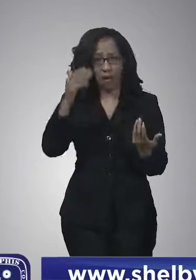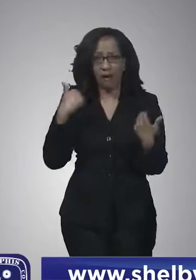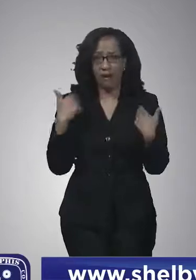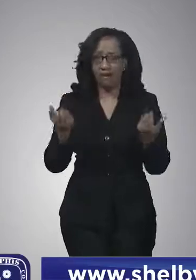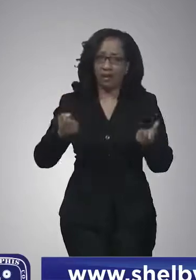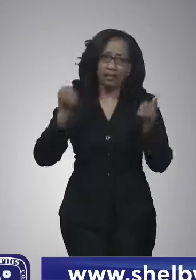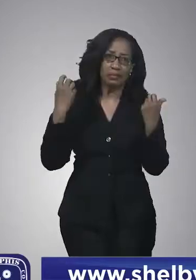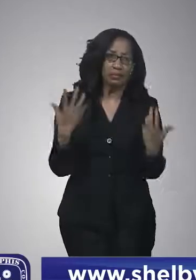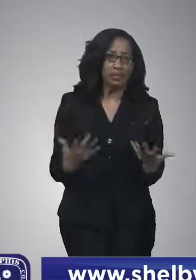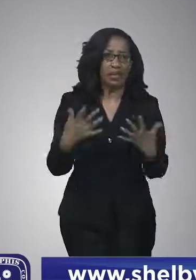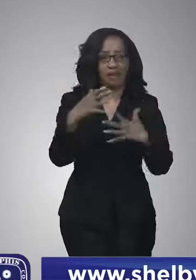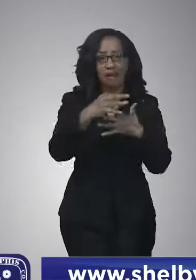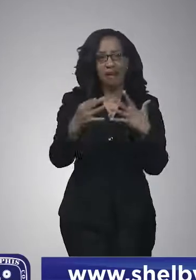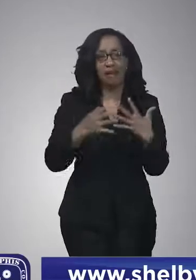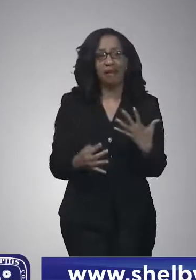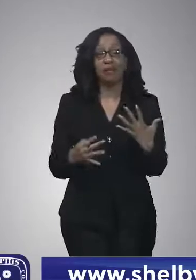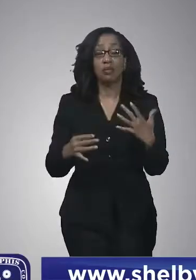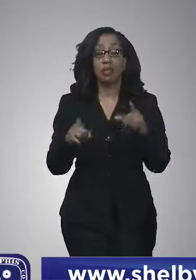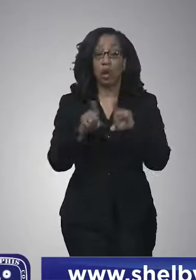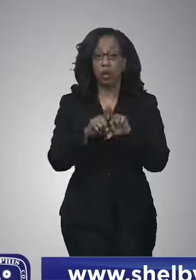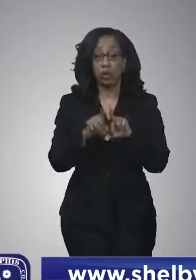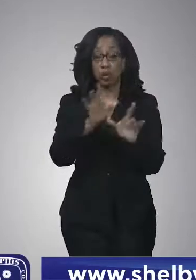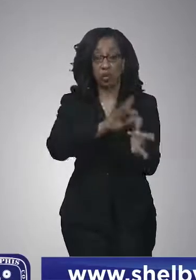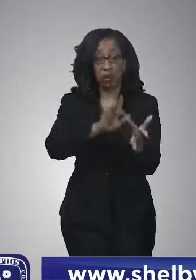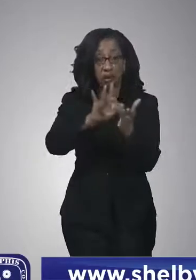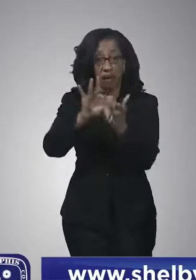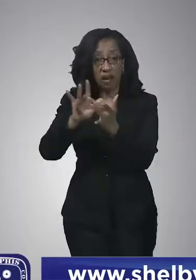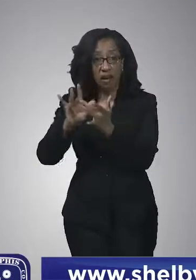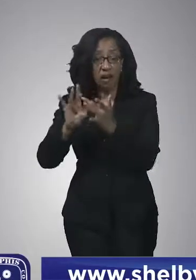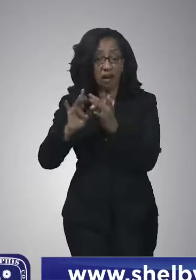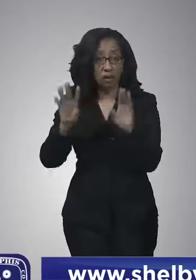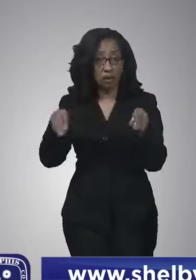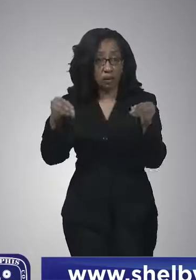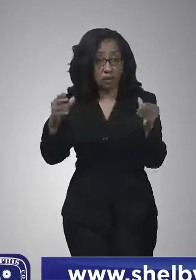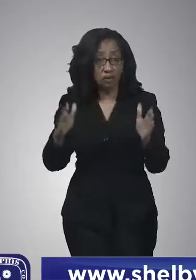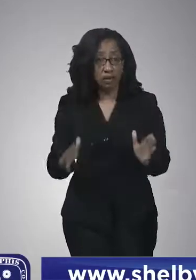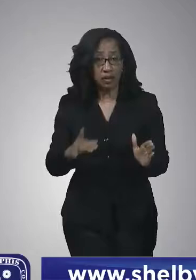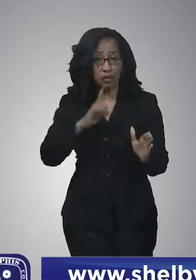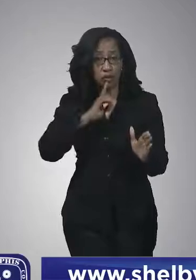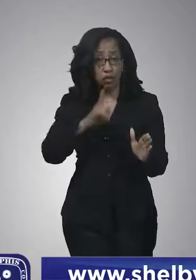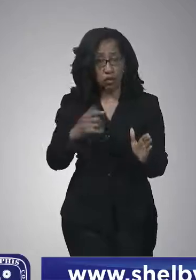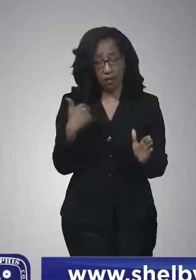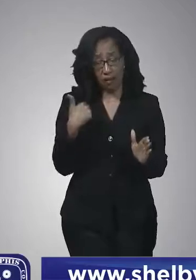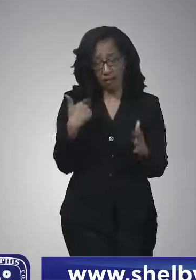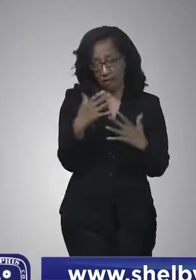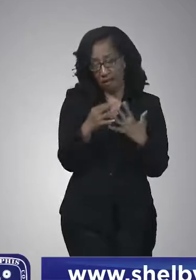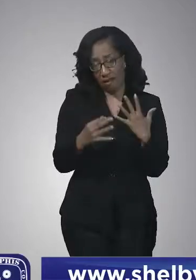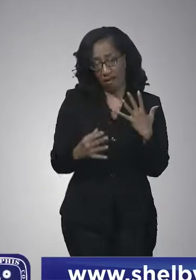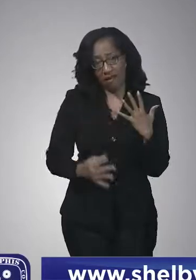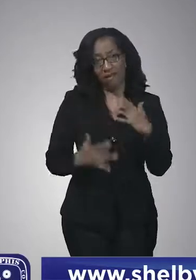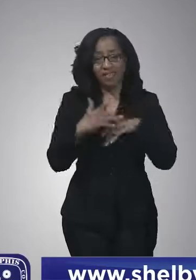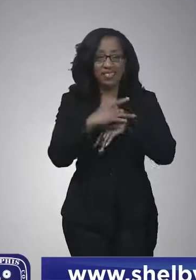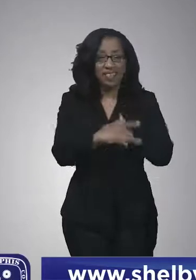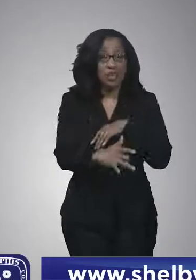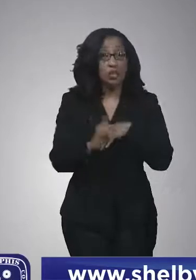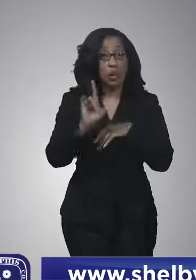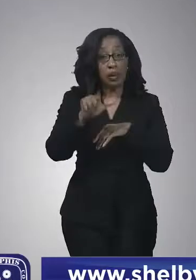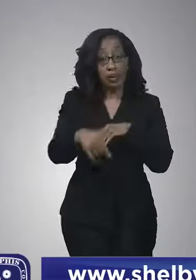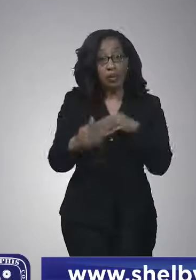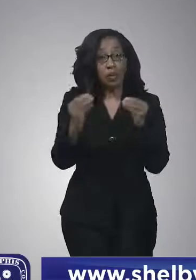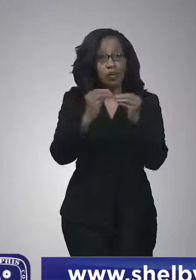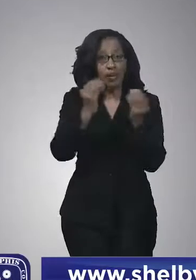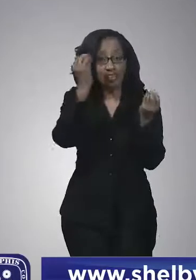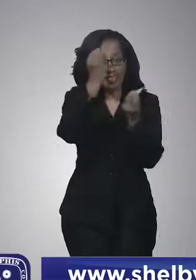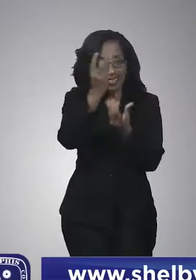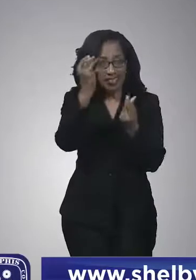reaching out to different providers to make sure that those options are available. And so we will have more information as we get